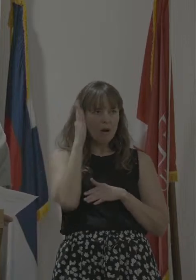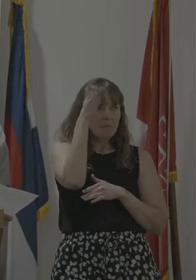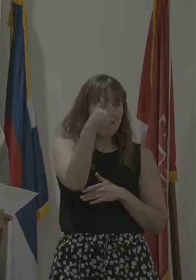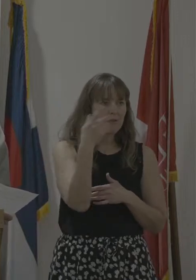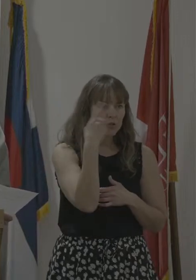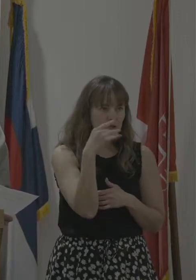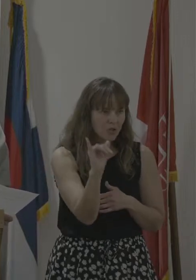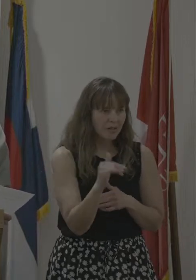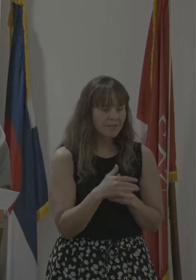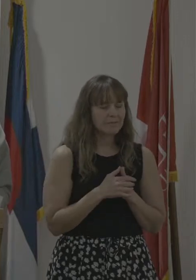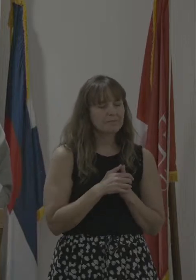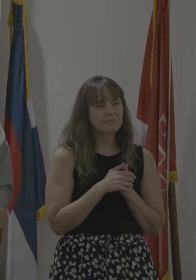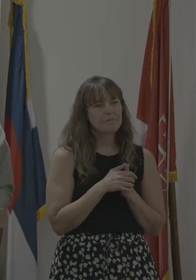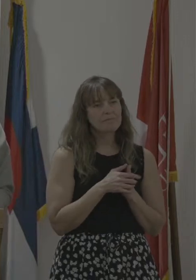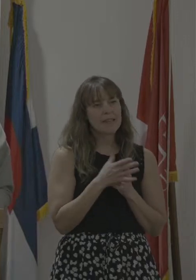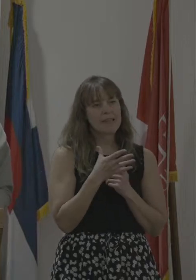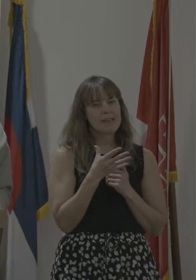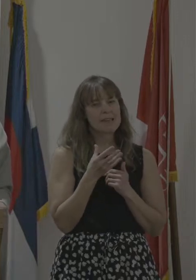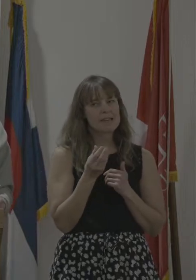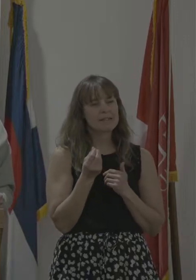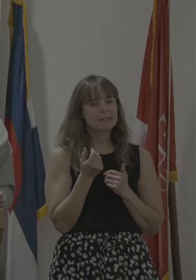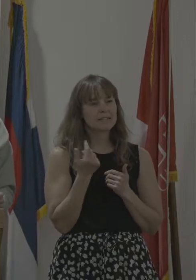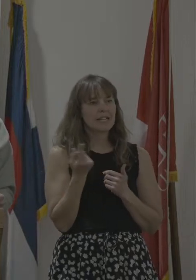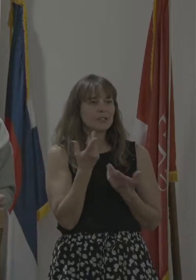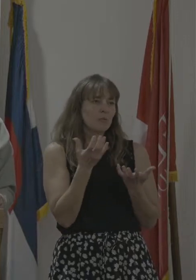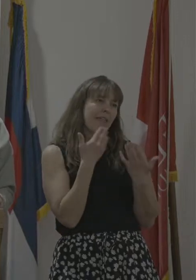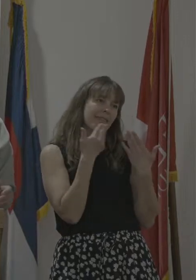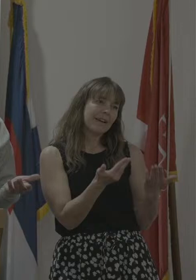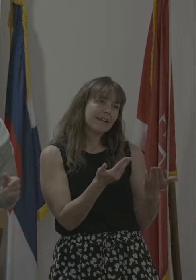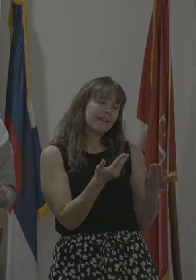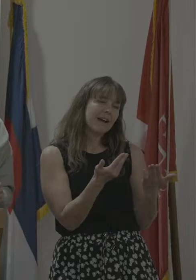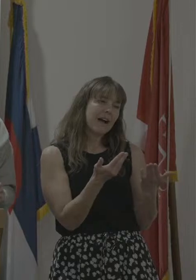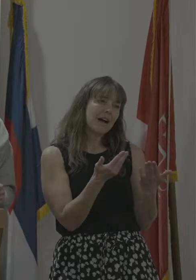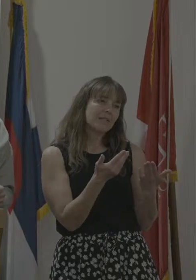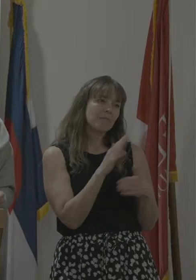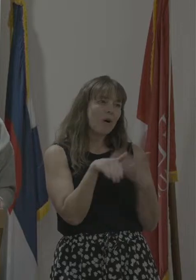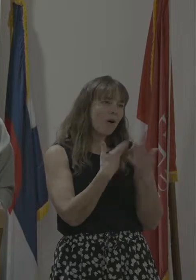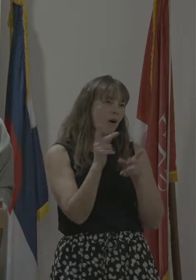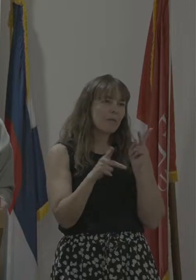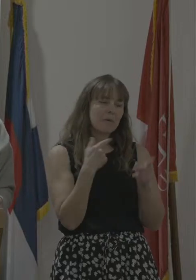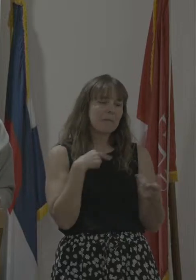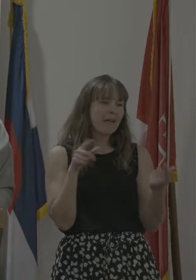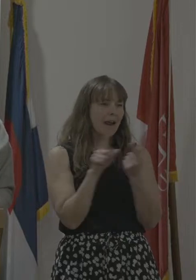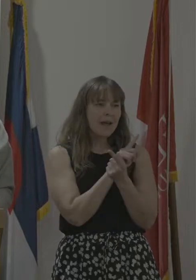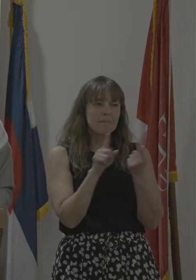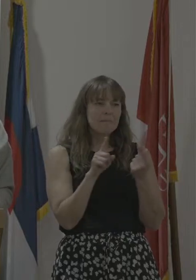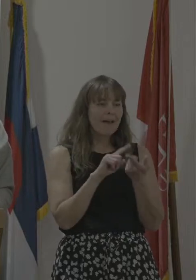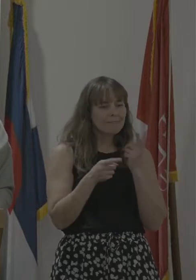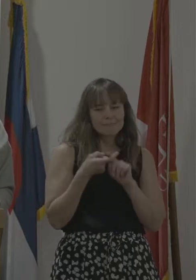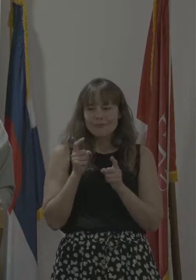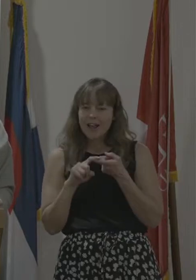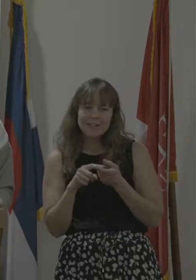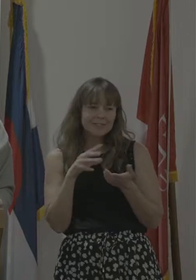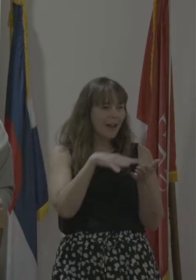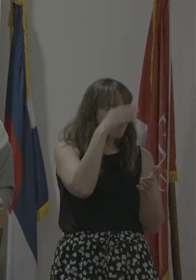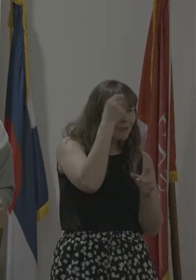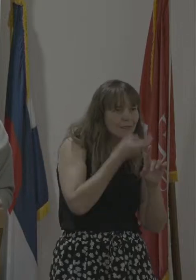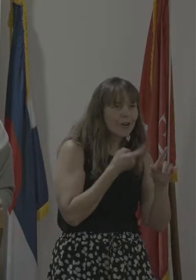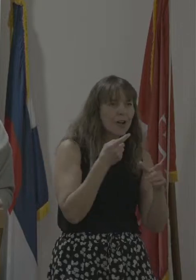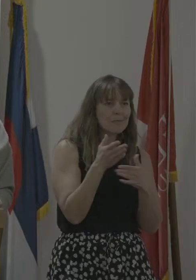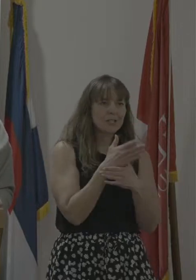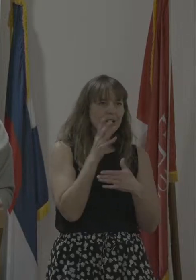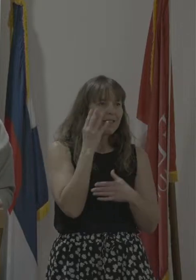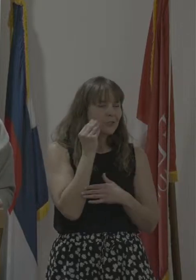And I just want to thank all of the people that I've met, befriended, learned from, and shared this journey